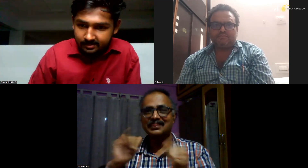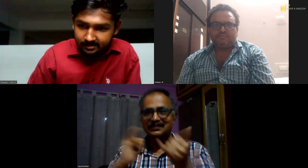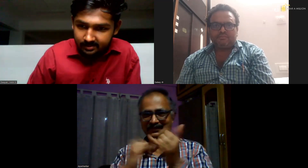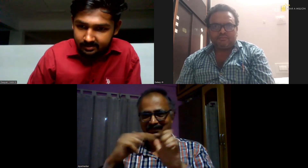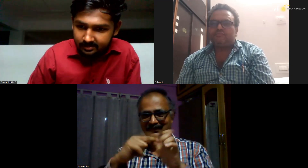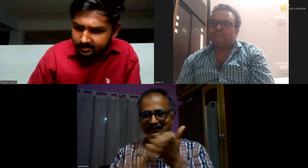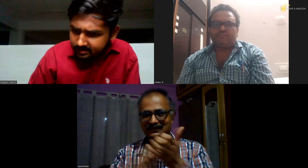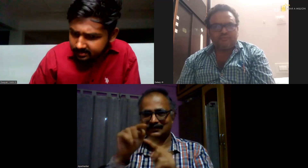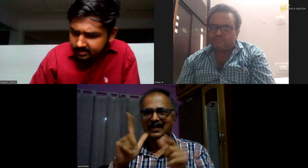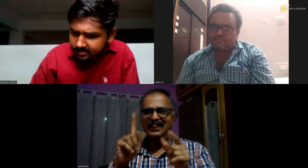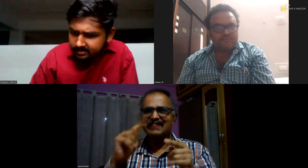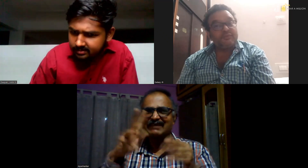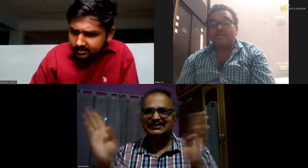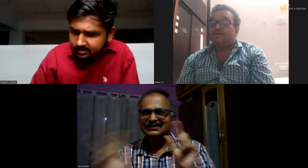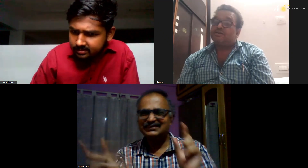additionally, like,